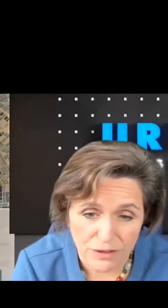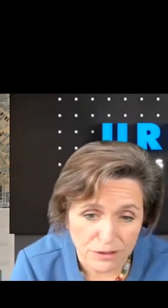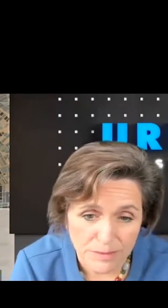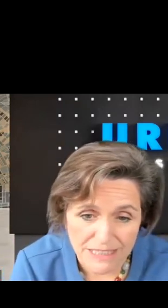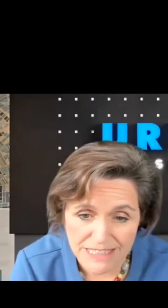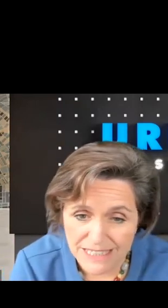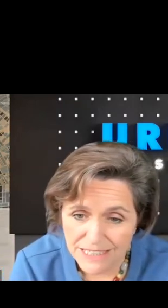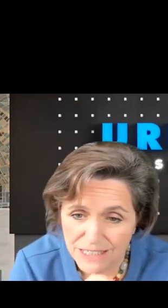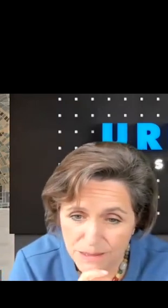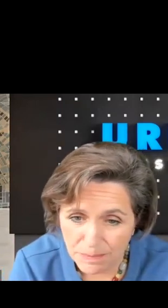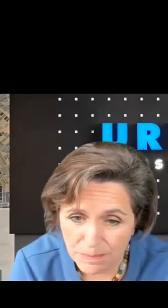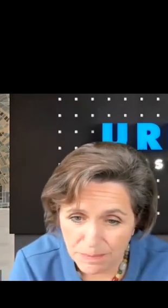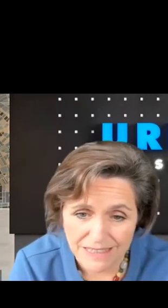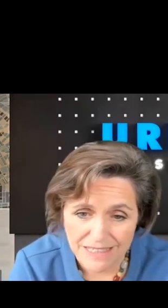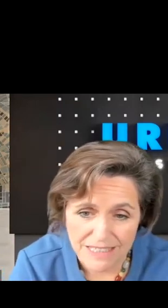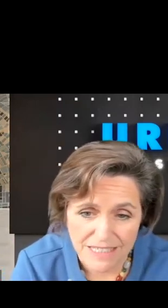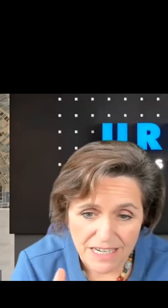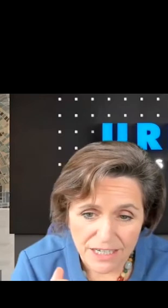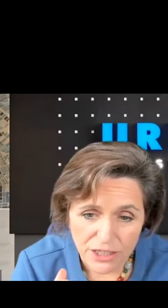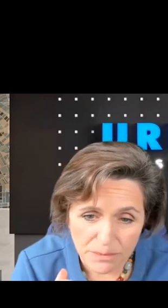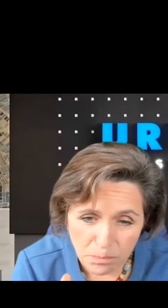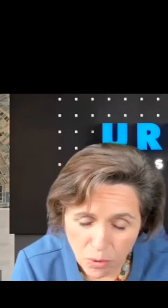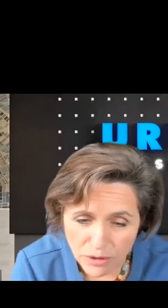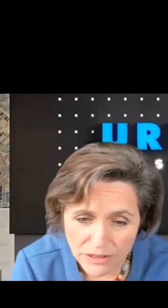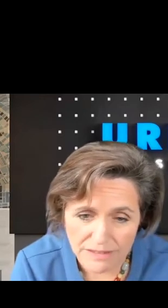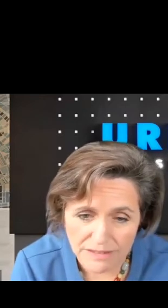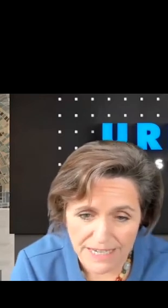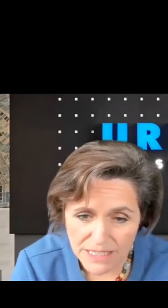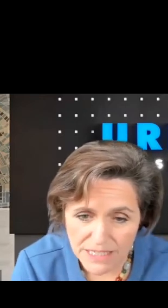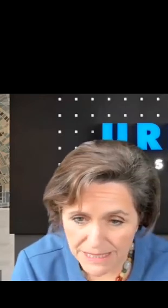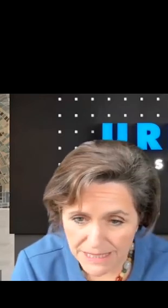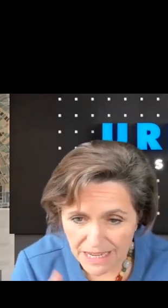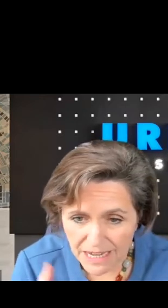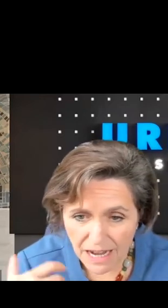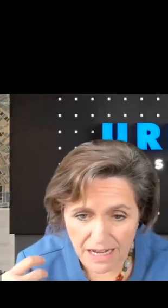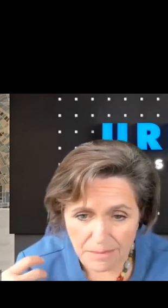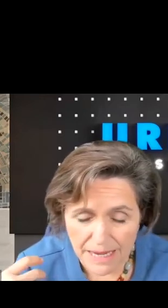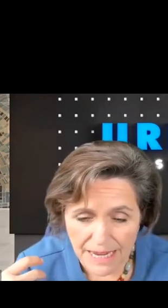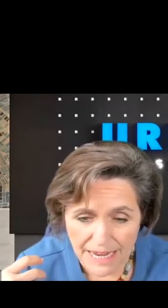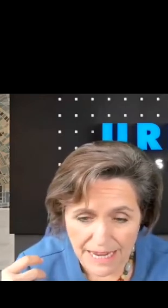has confirmed is that despite this important investment